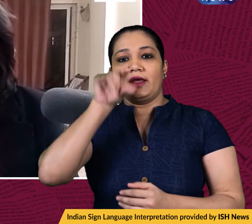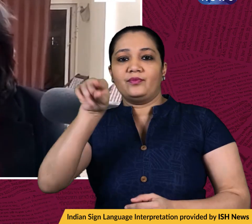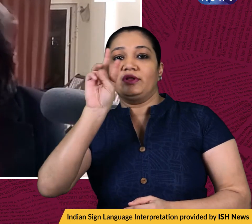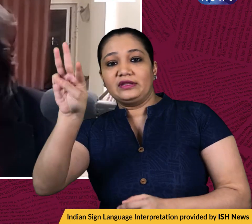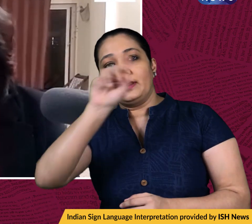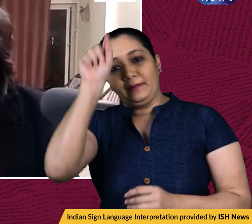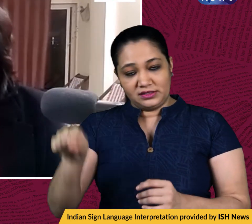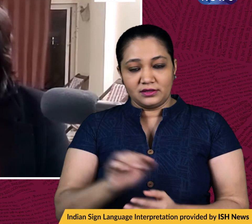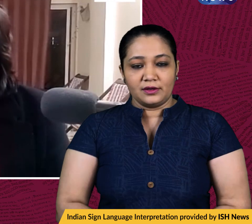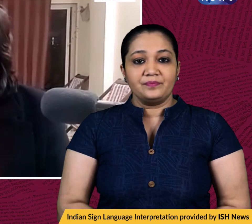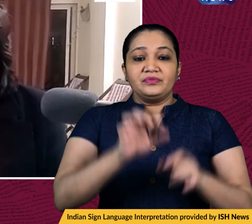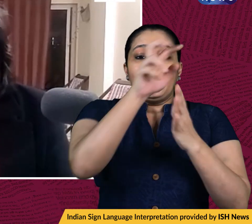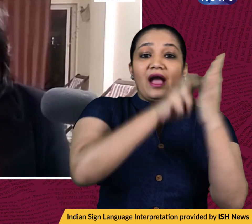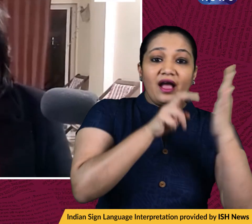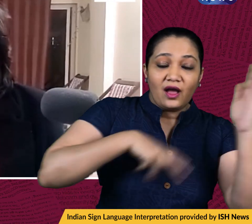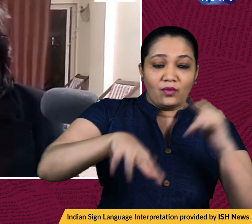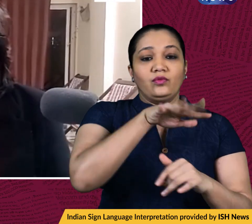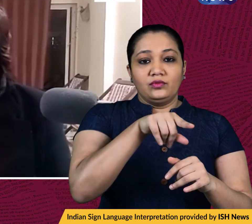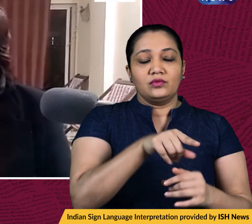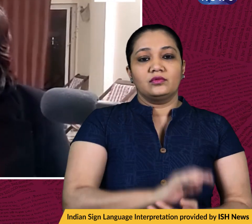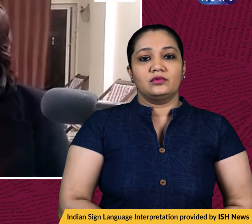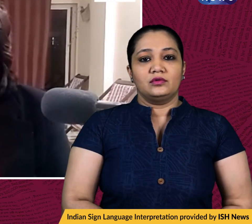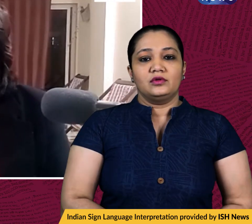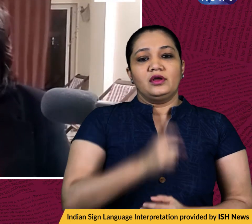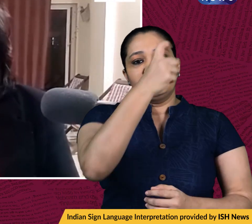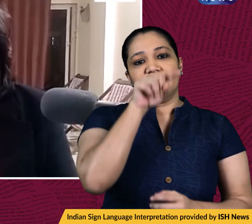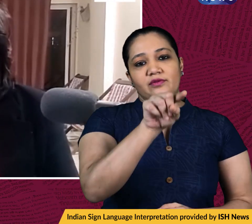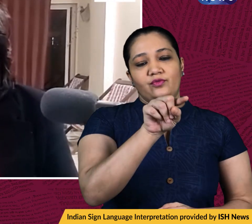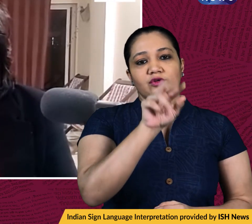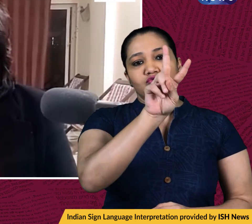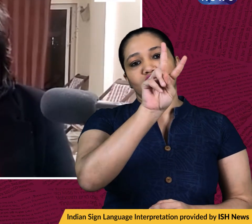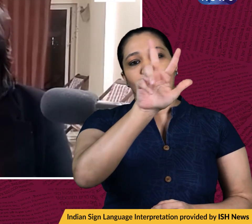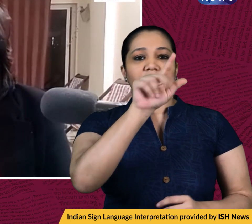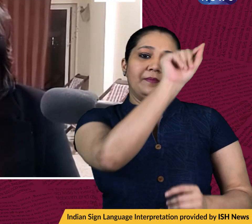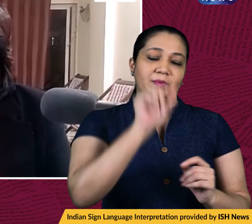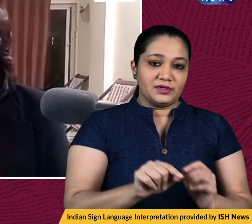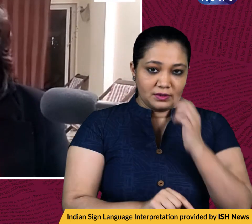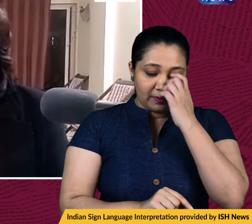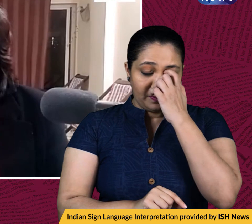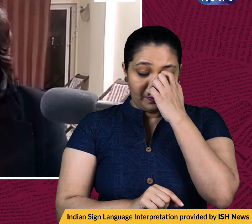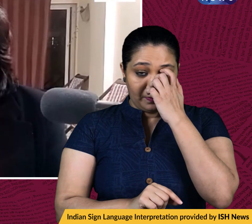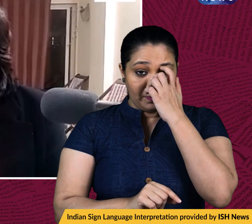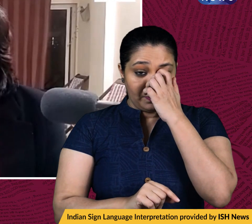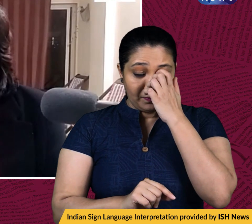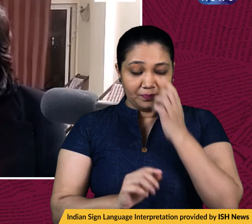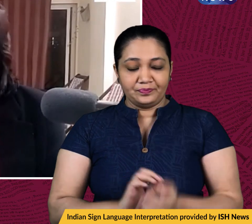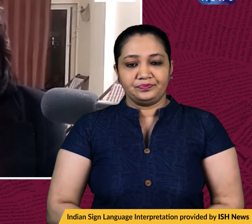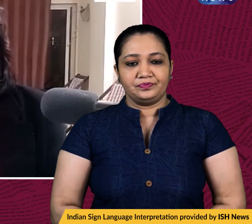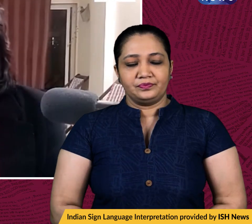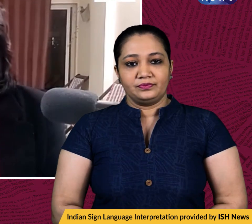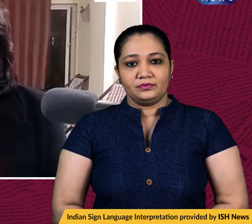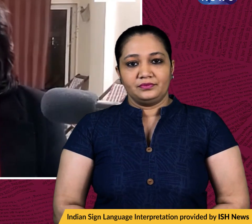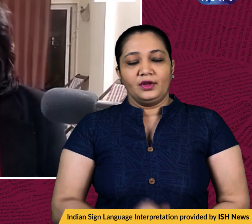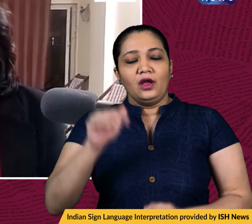at 9.3%. Rural unemployment rate was 7.28%.